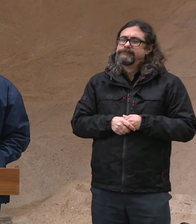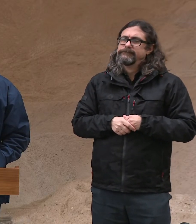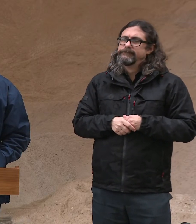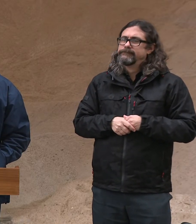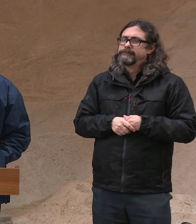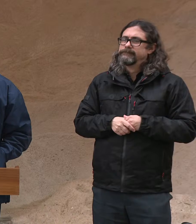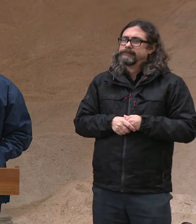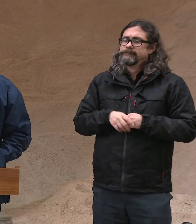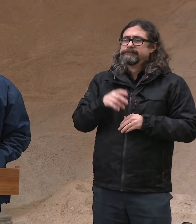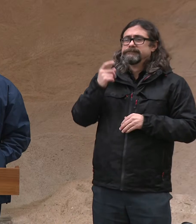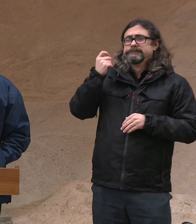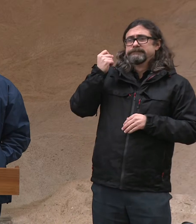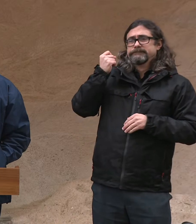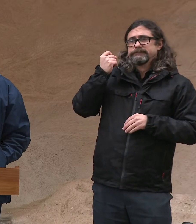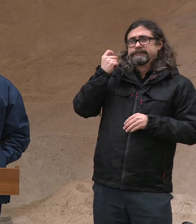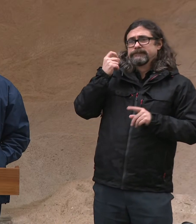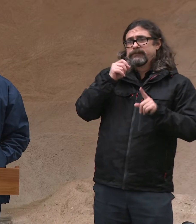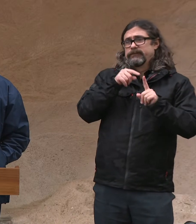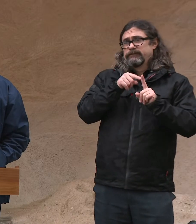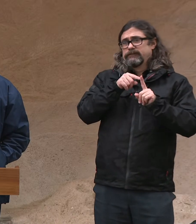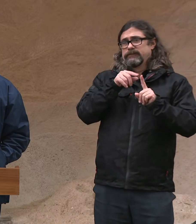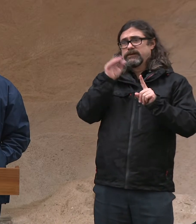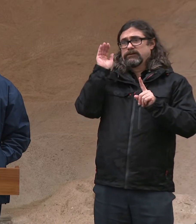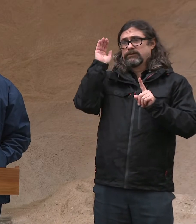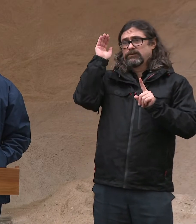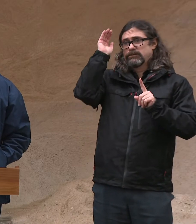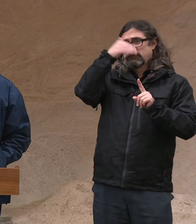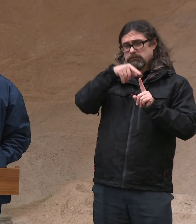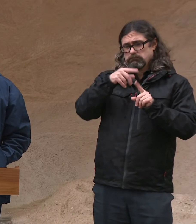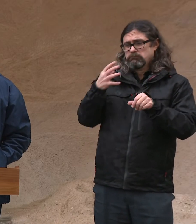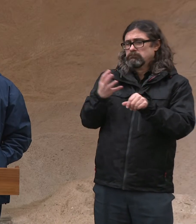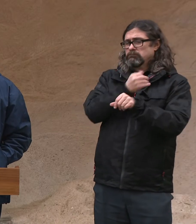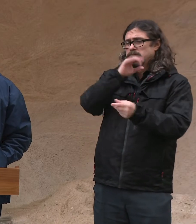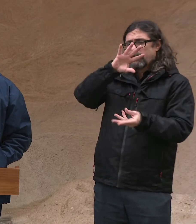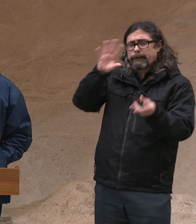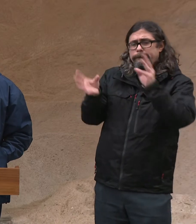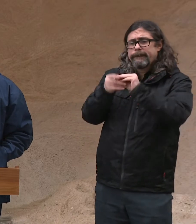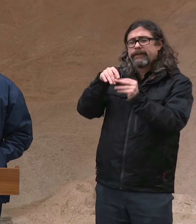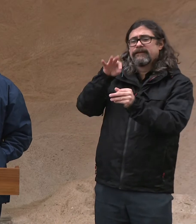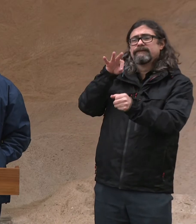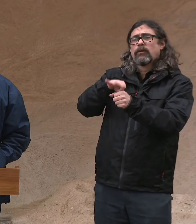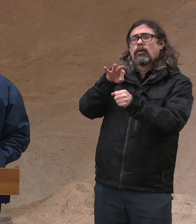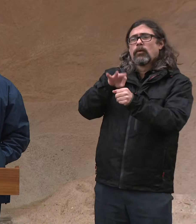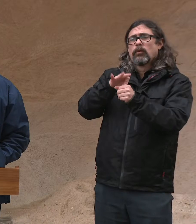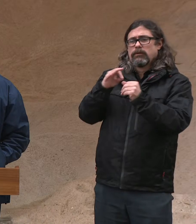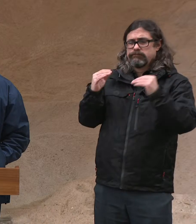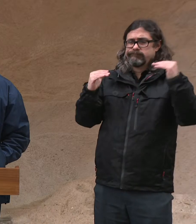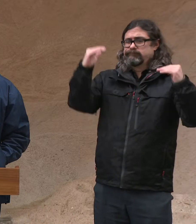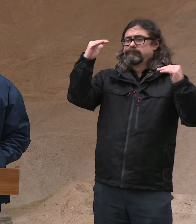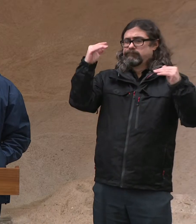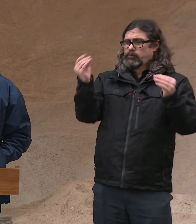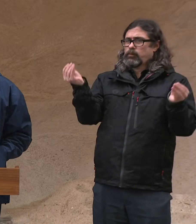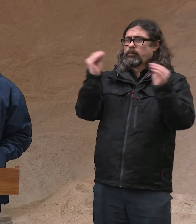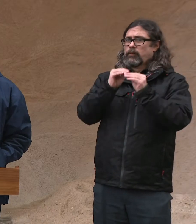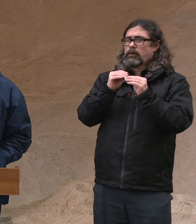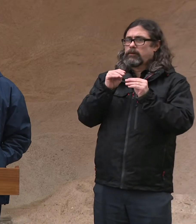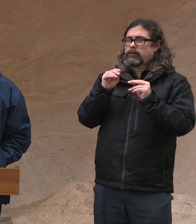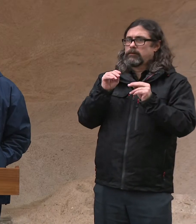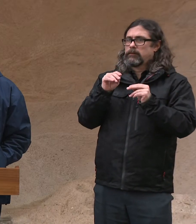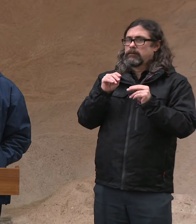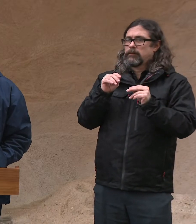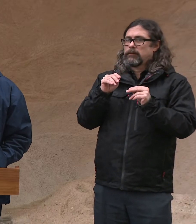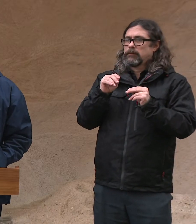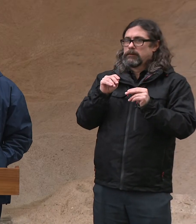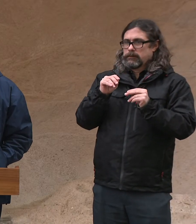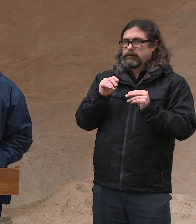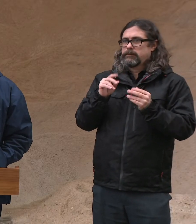popular vote. Donald Trump received the electoral vote. America has communicated in a